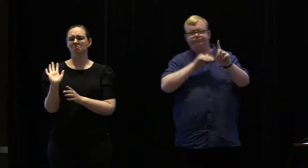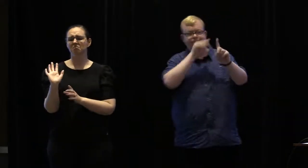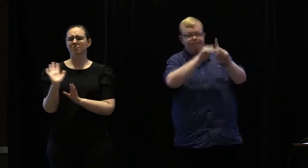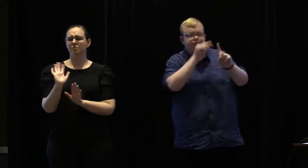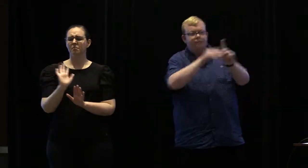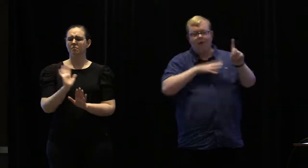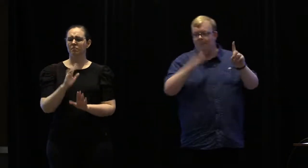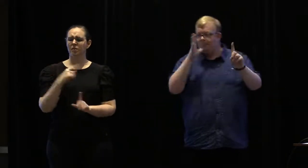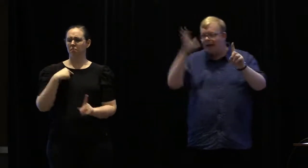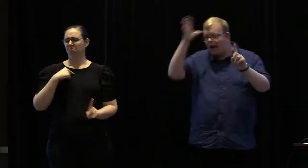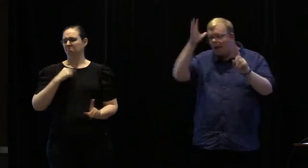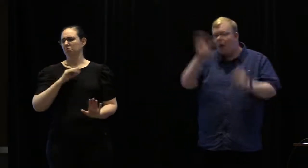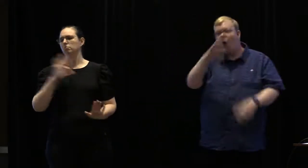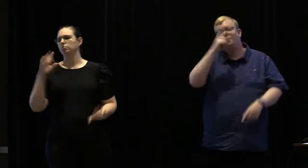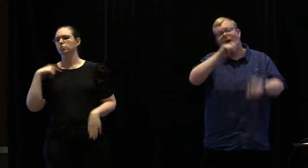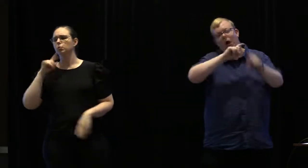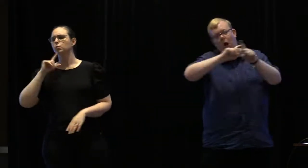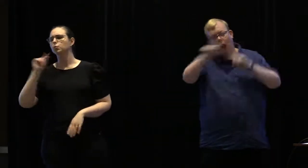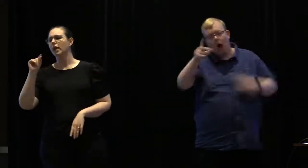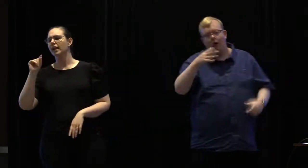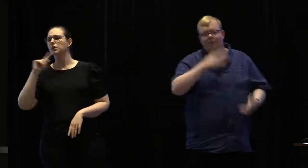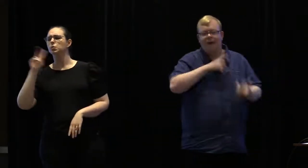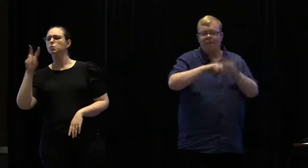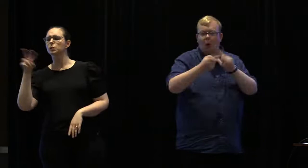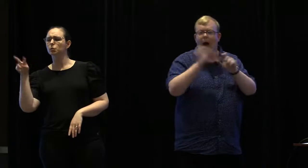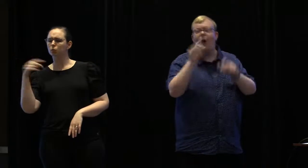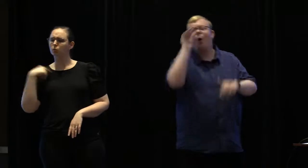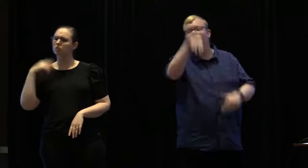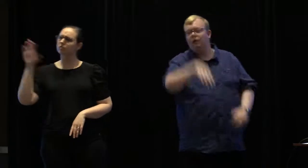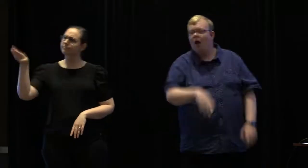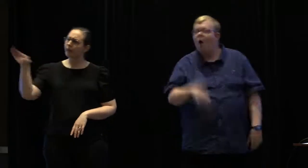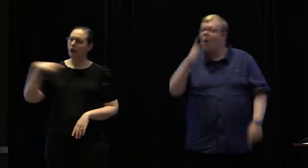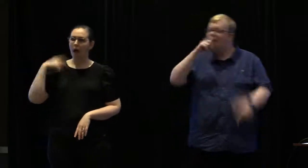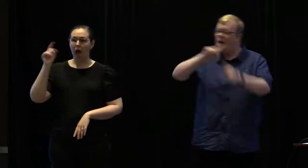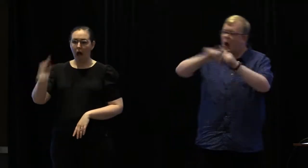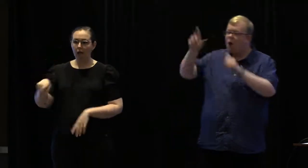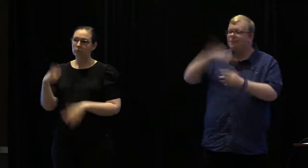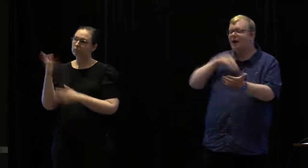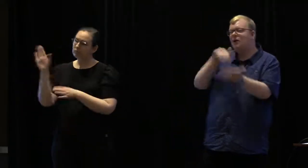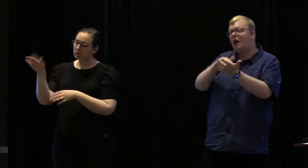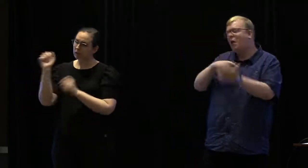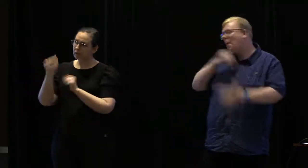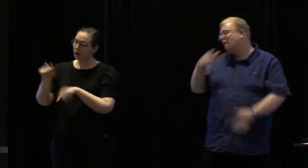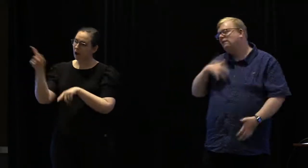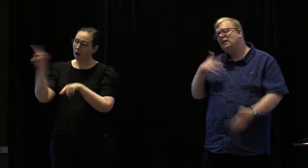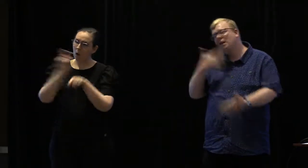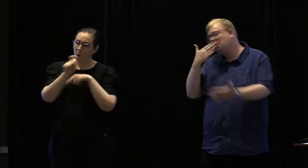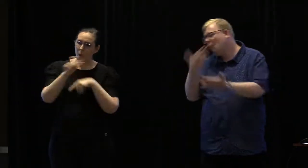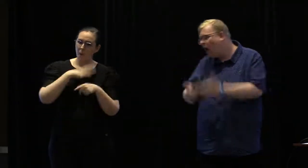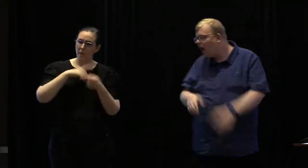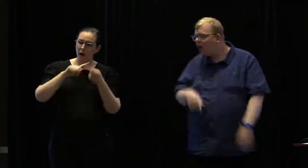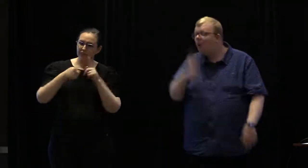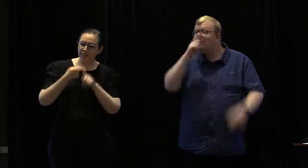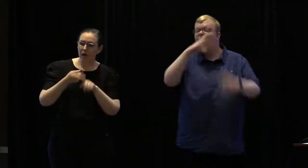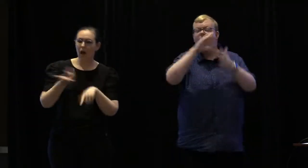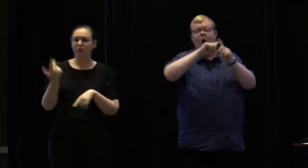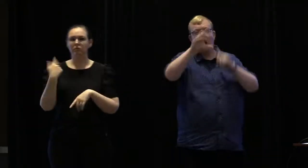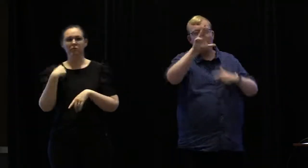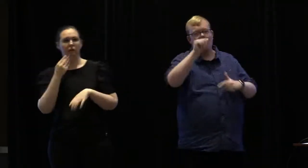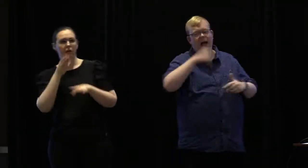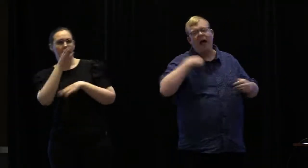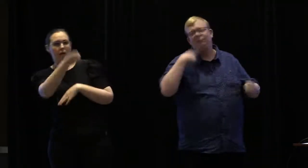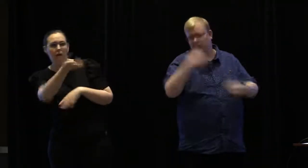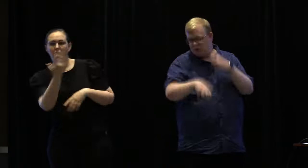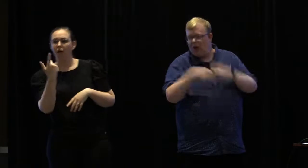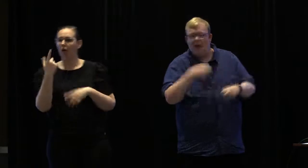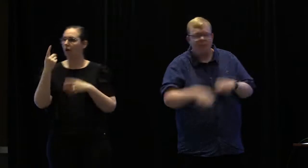I used to have to ask my parents to make a call on my behalf. Hey, mom, dad, even into my young adulthood,